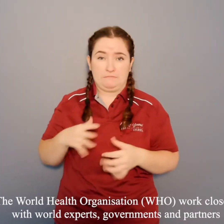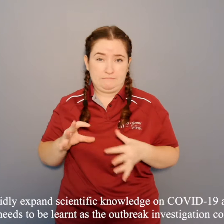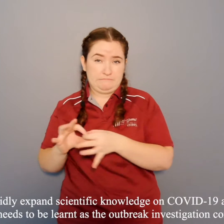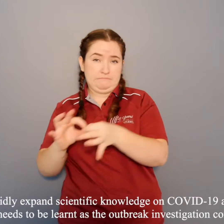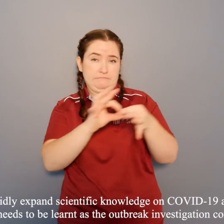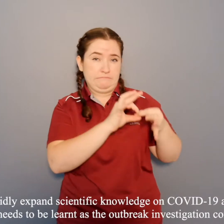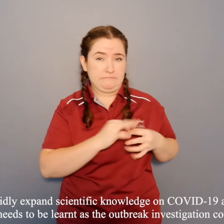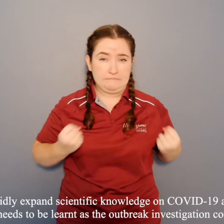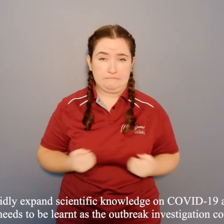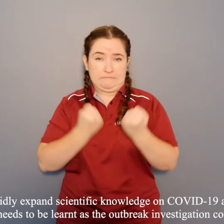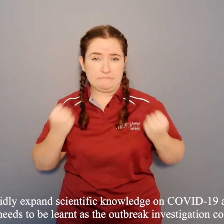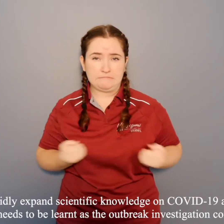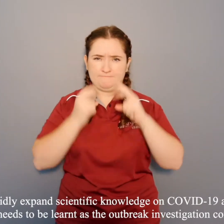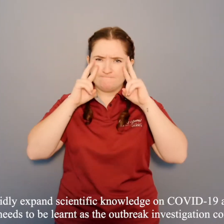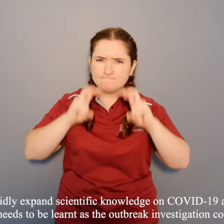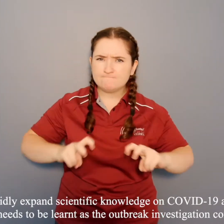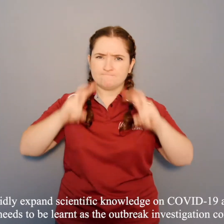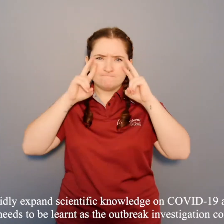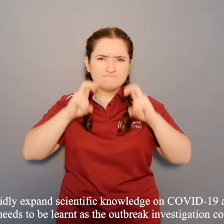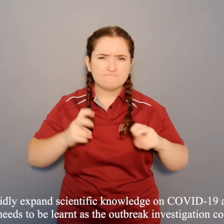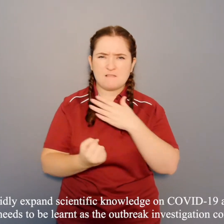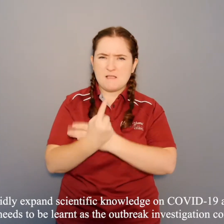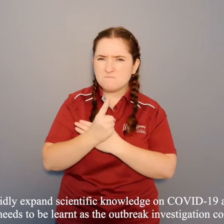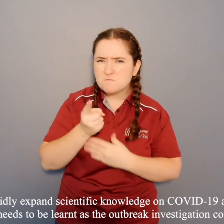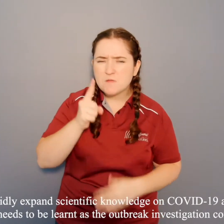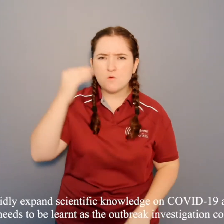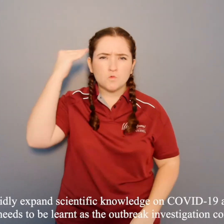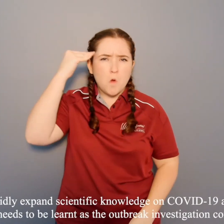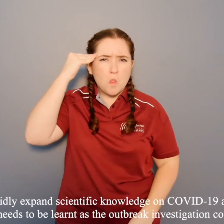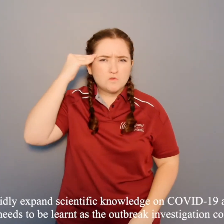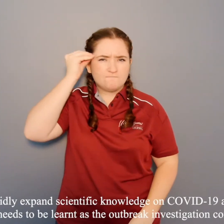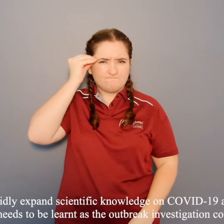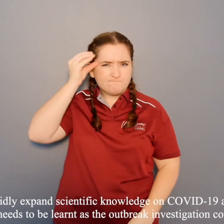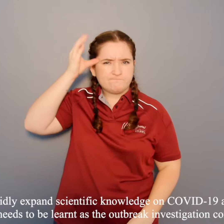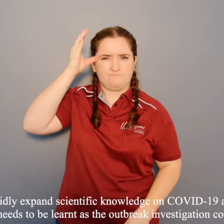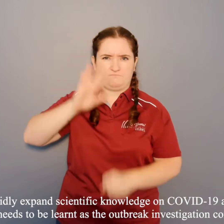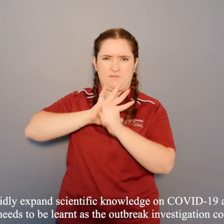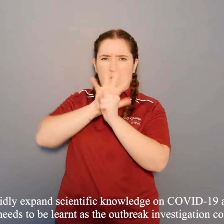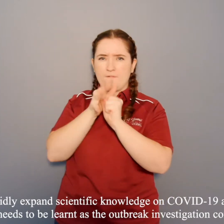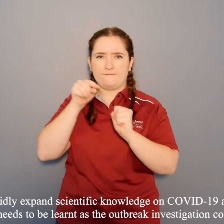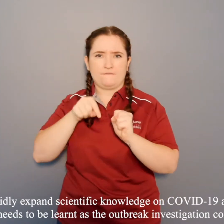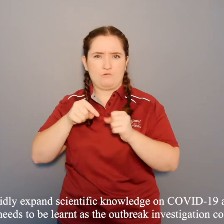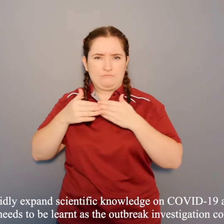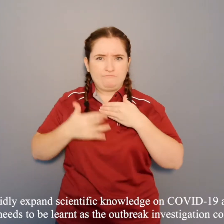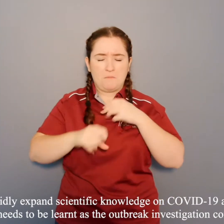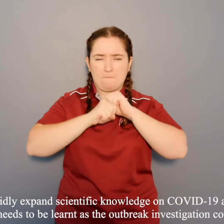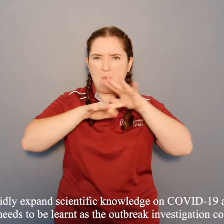governments and partners to rapidly expand scientific knowledge on the COVID